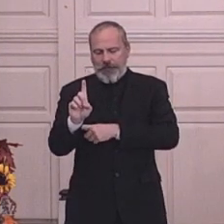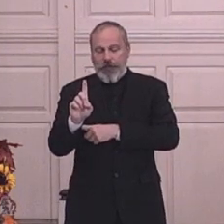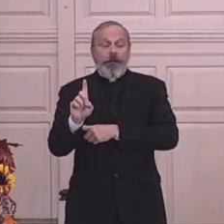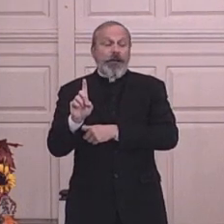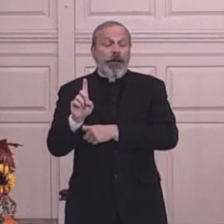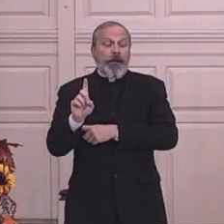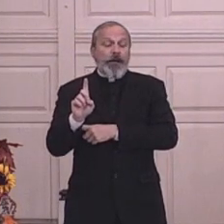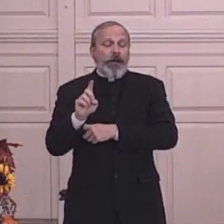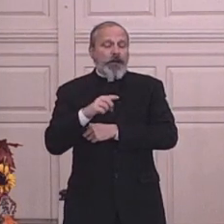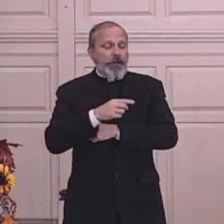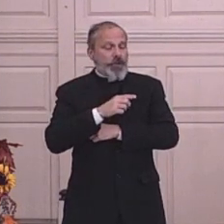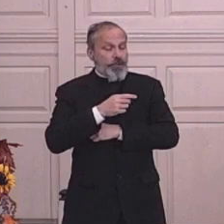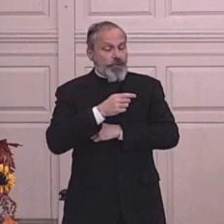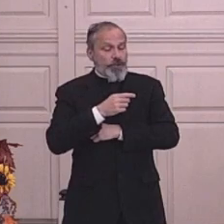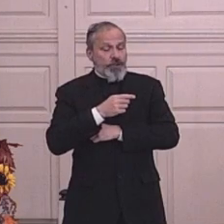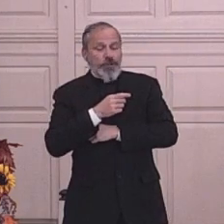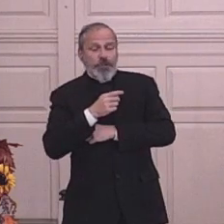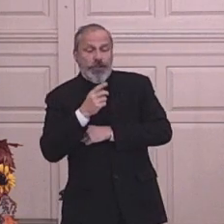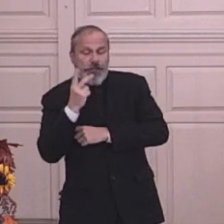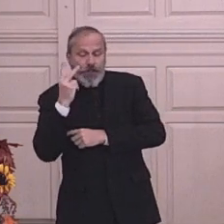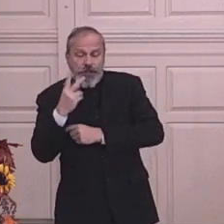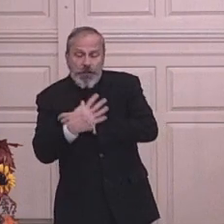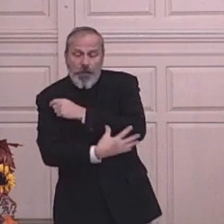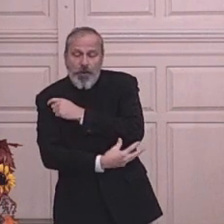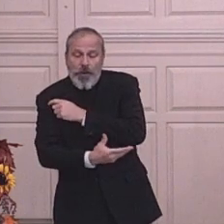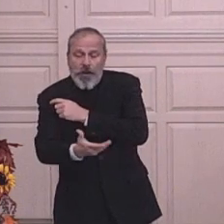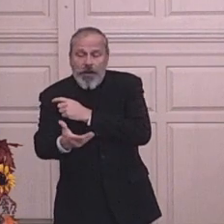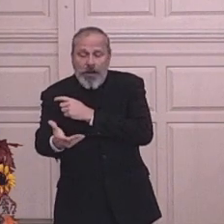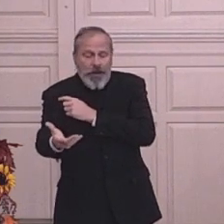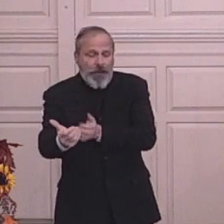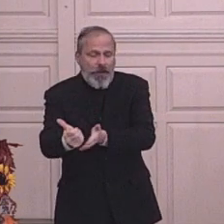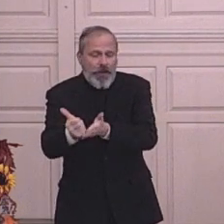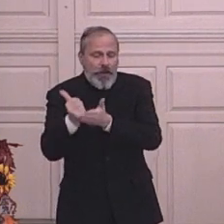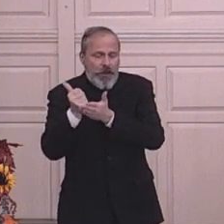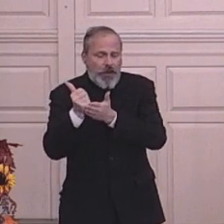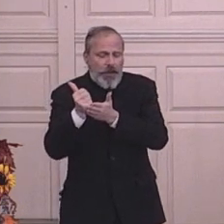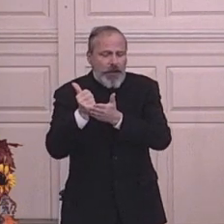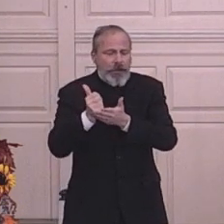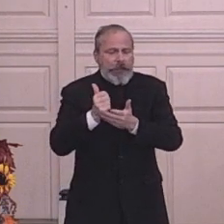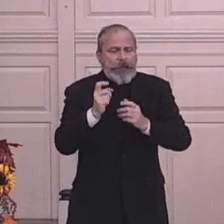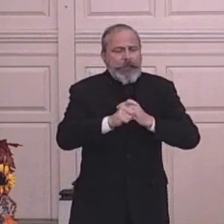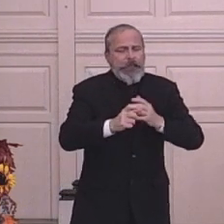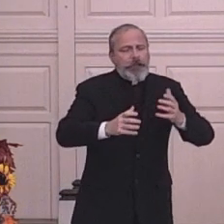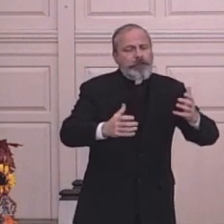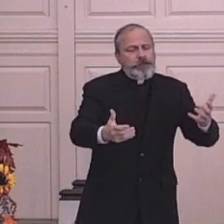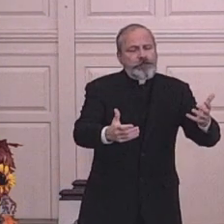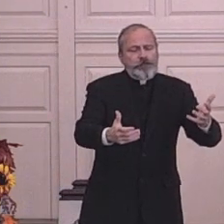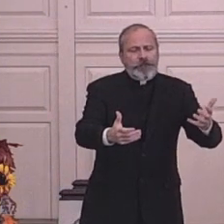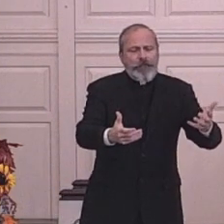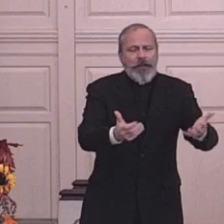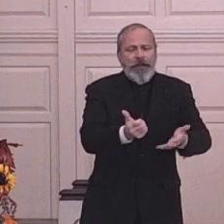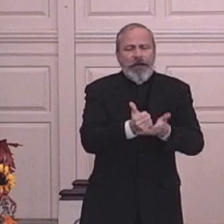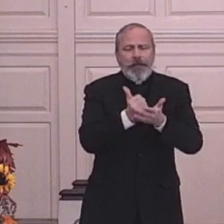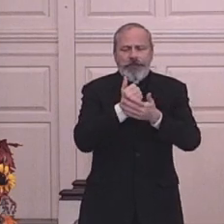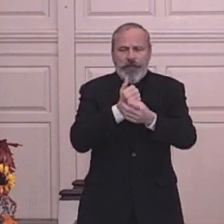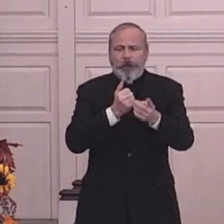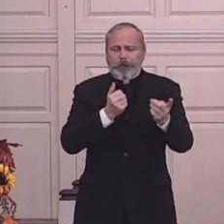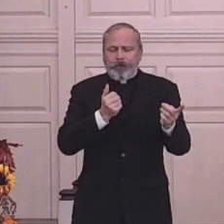She reaches out her hands to the poor and extends her arms to the needy.